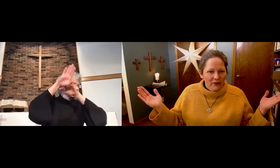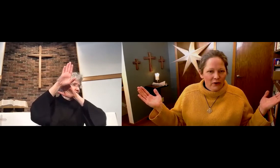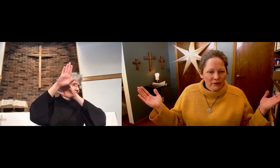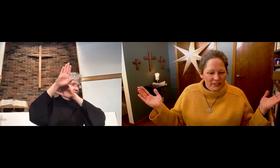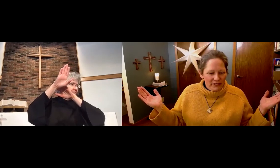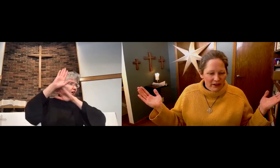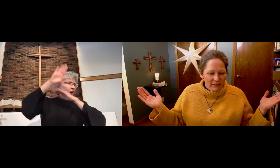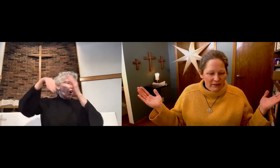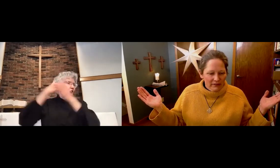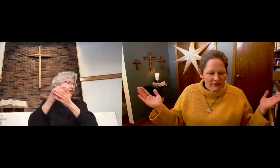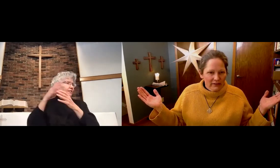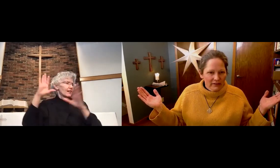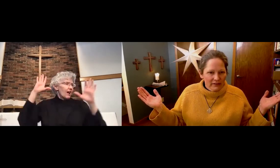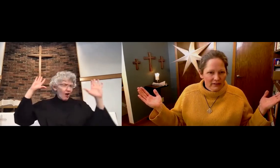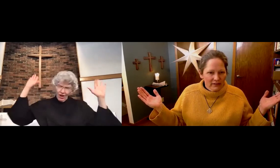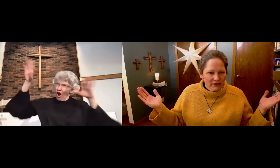and the hosts of heaven,